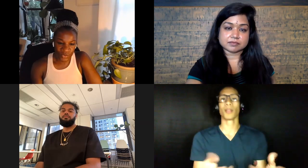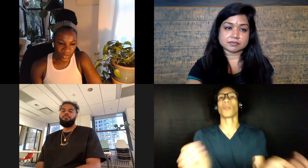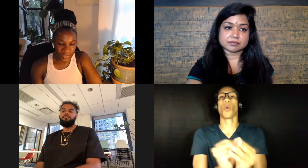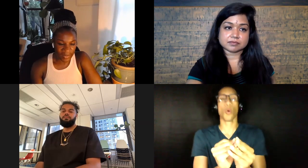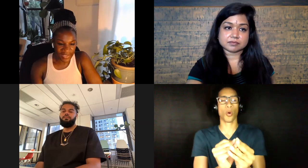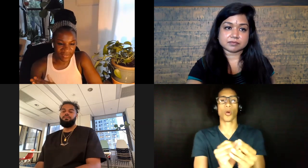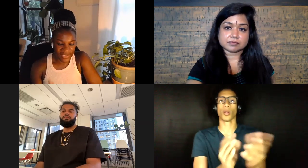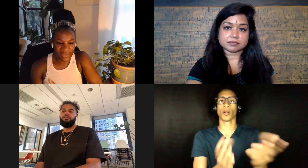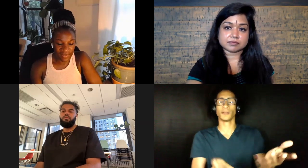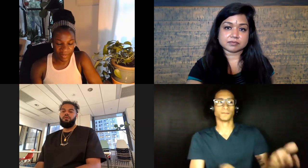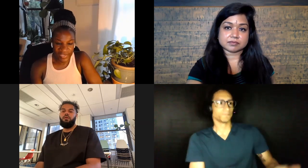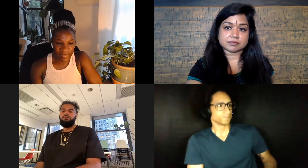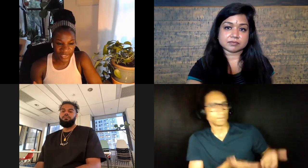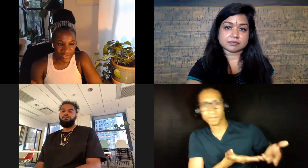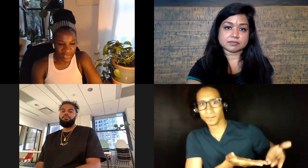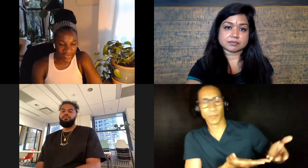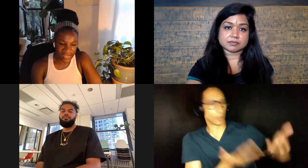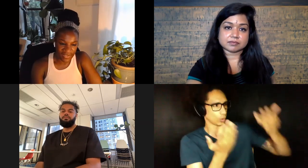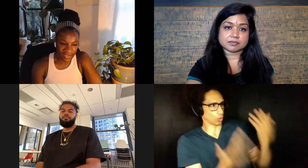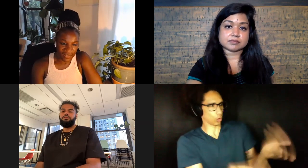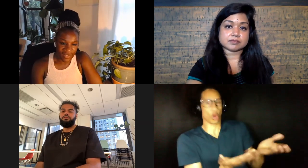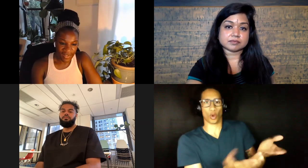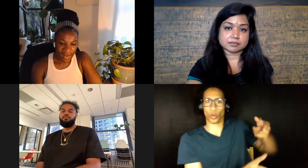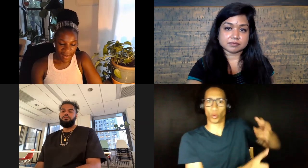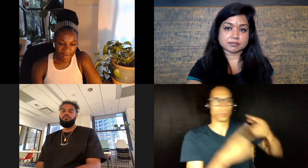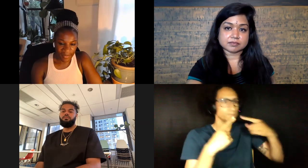eyes. And so that's kind of like